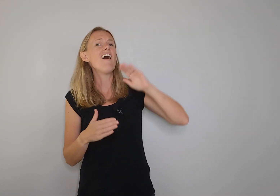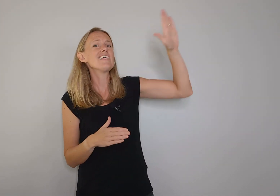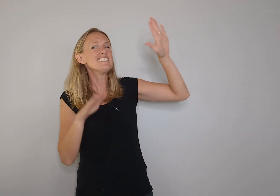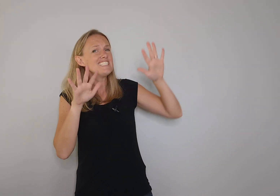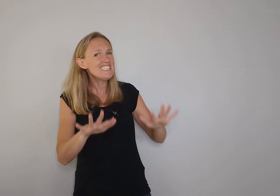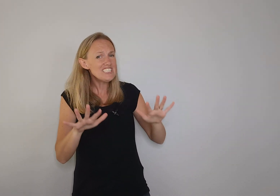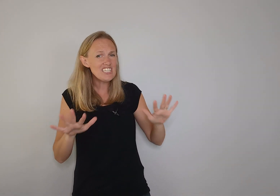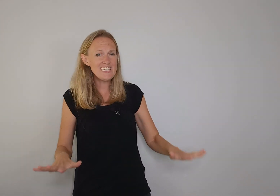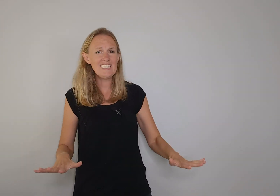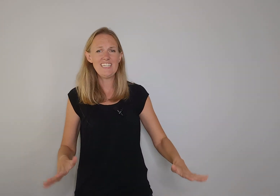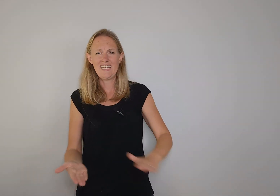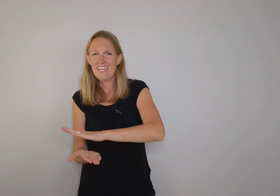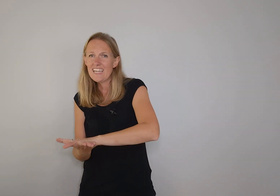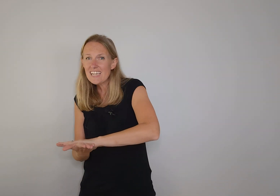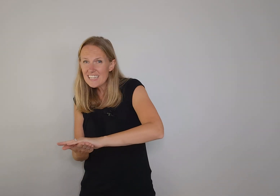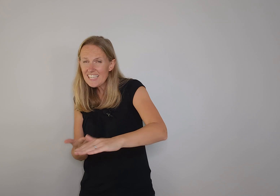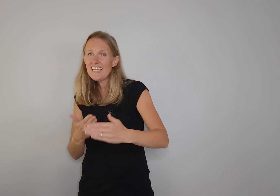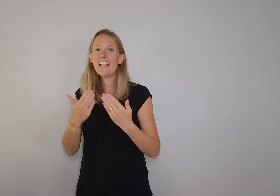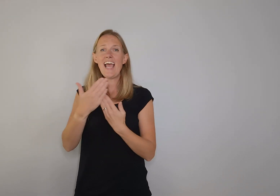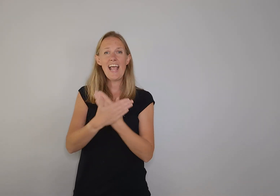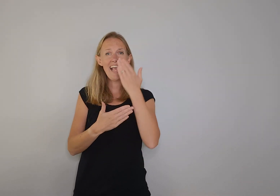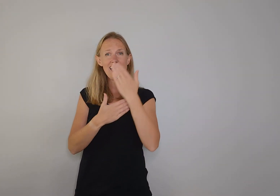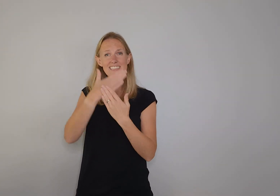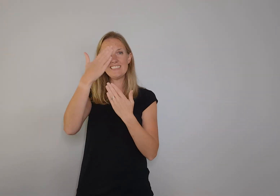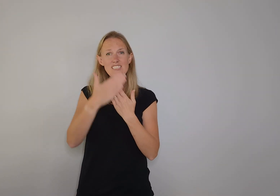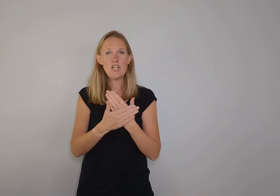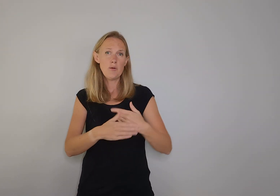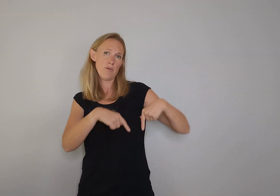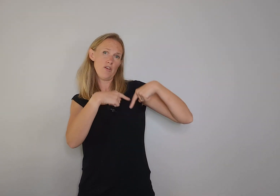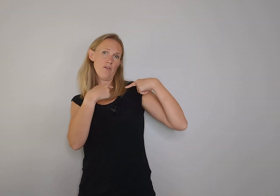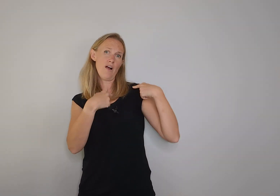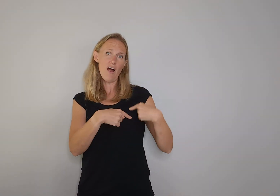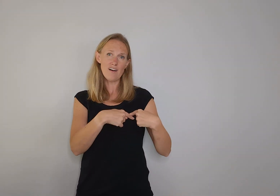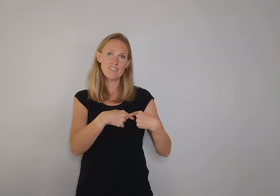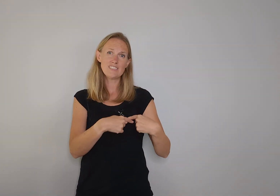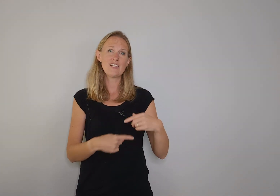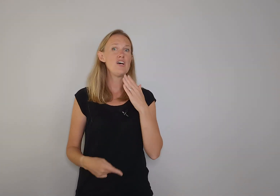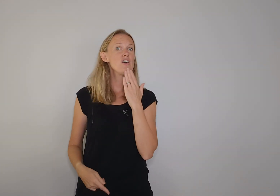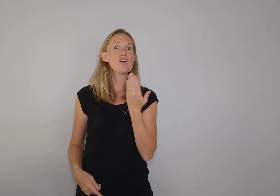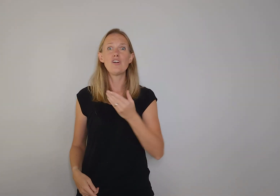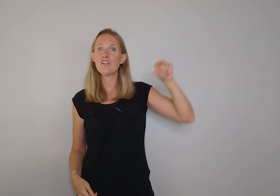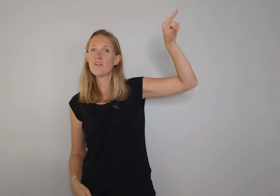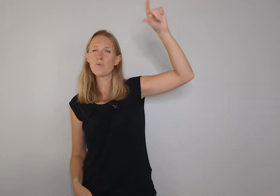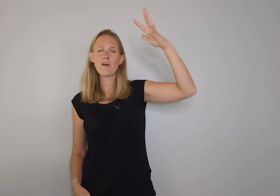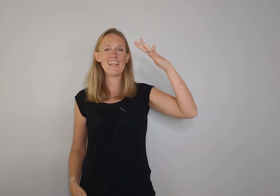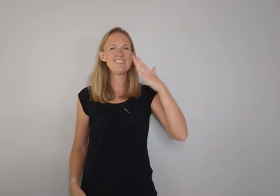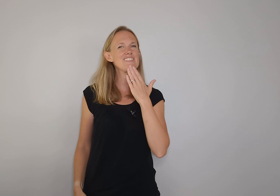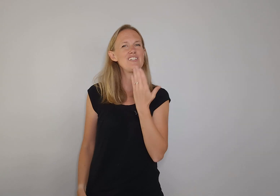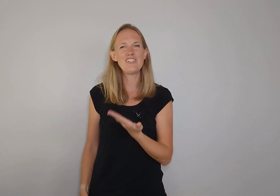All his children, clean hands, pure hearts, good grace,